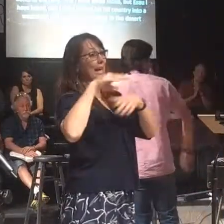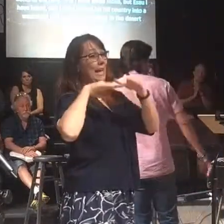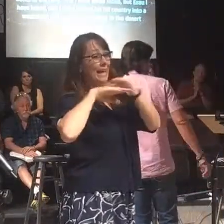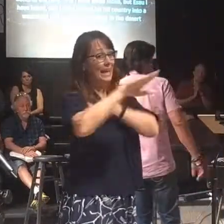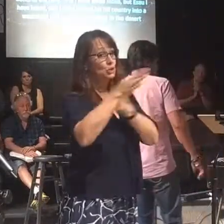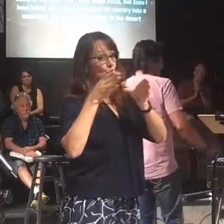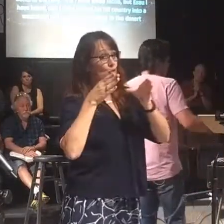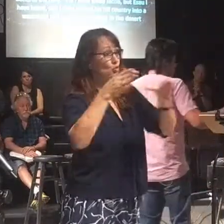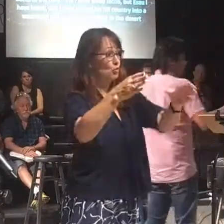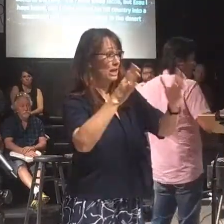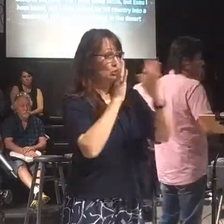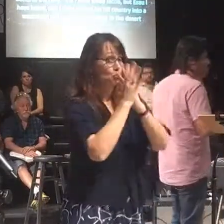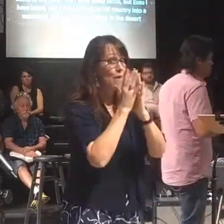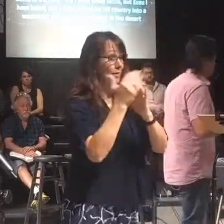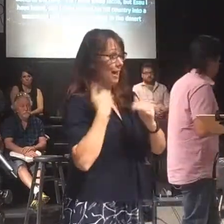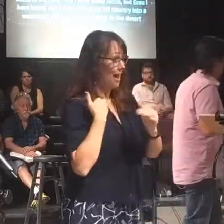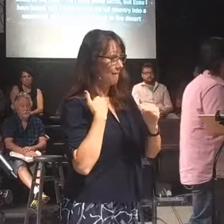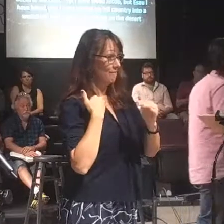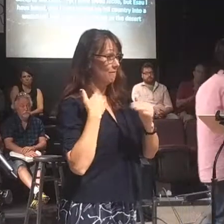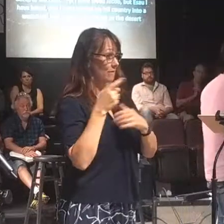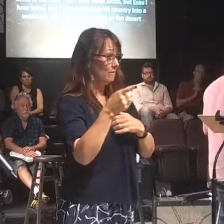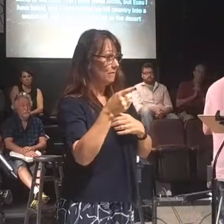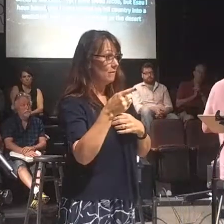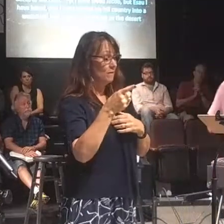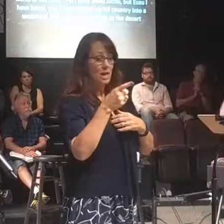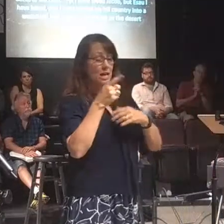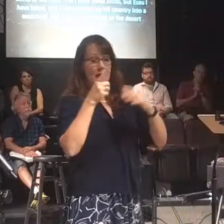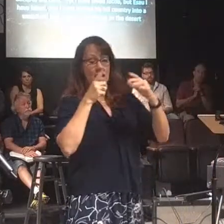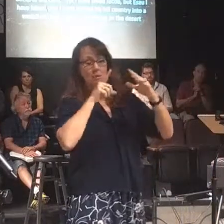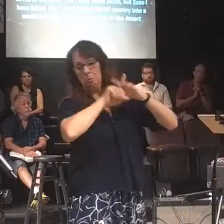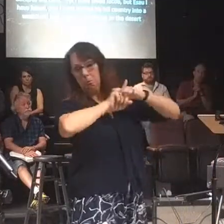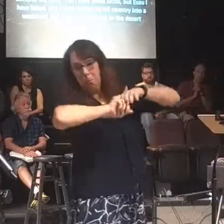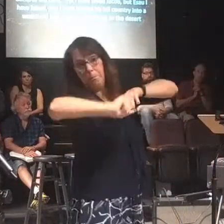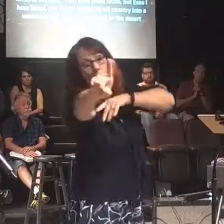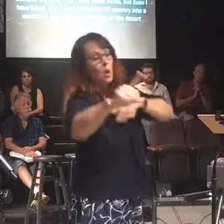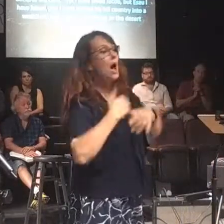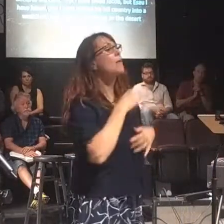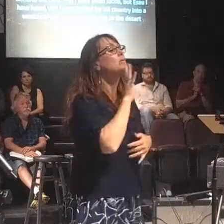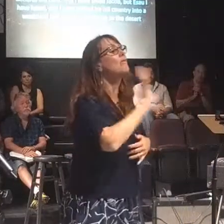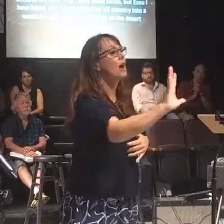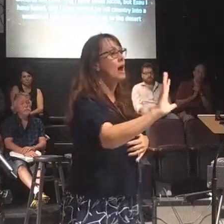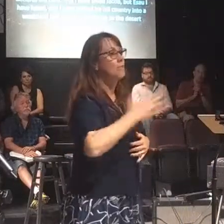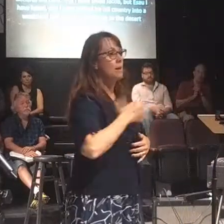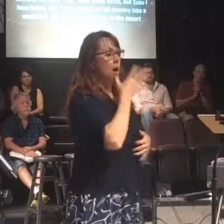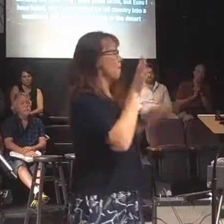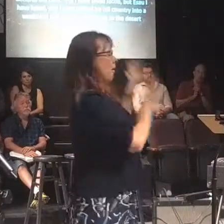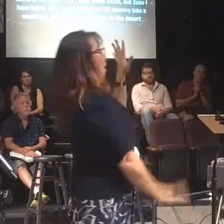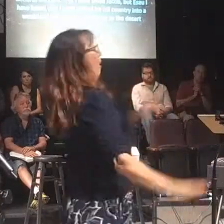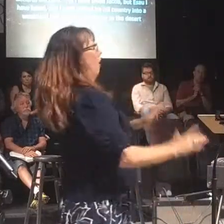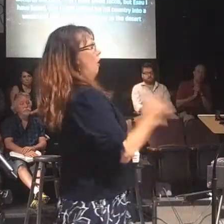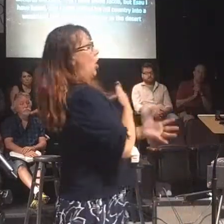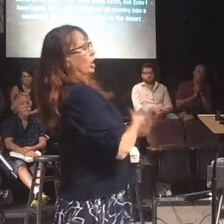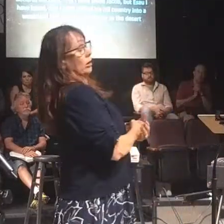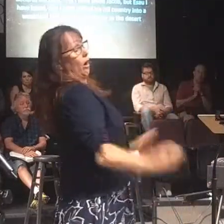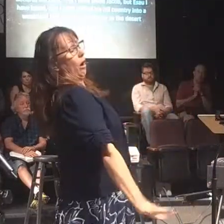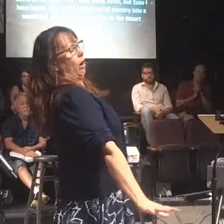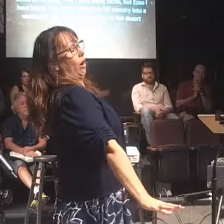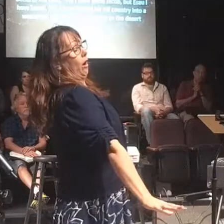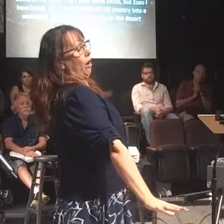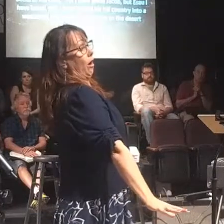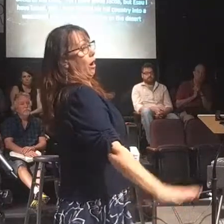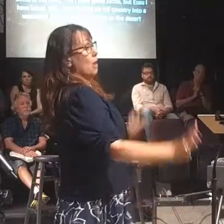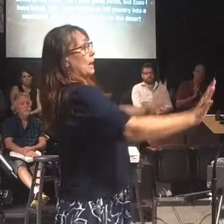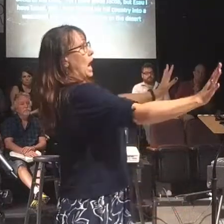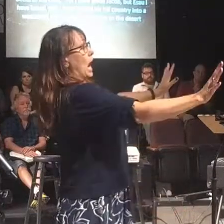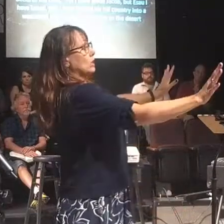street, probably 5 years old. And she says her heart stopped, just stopped. She was